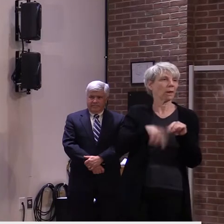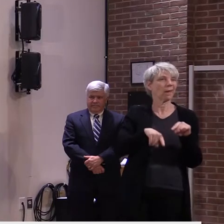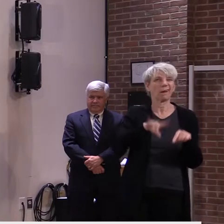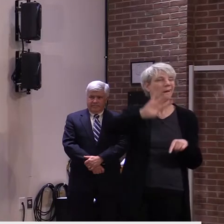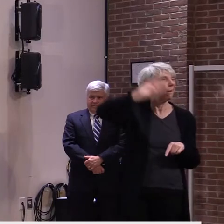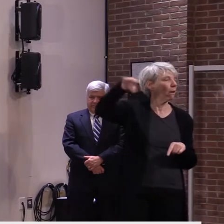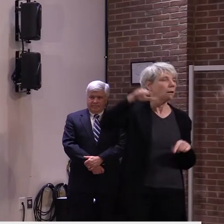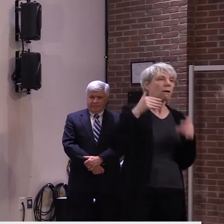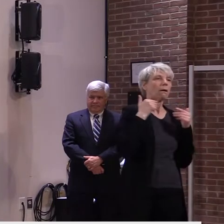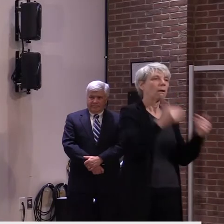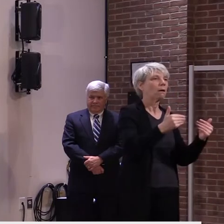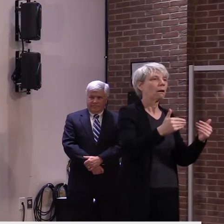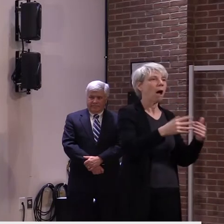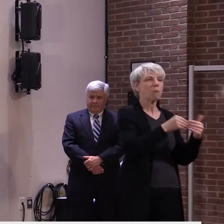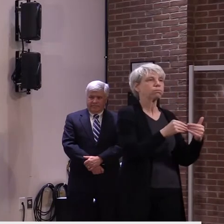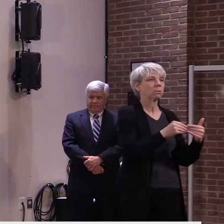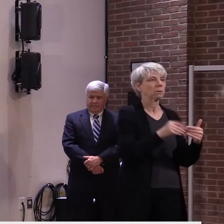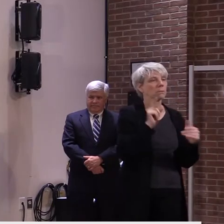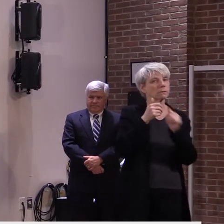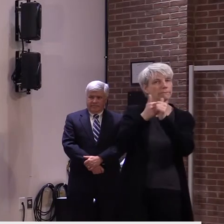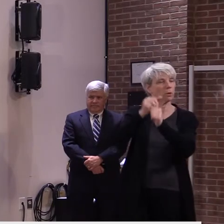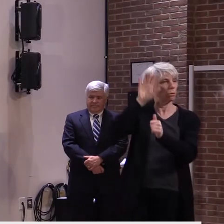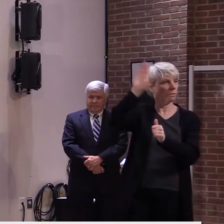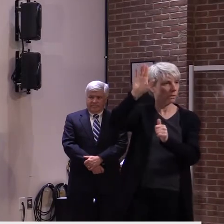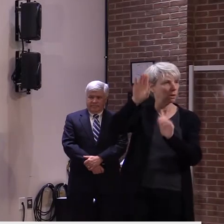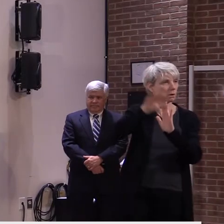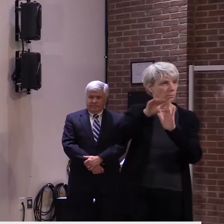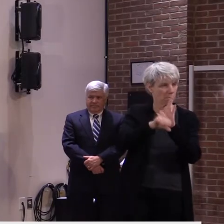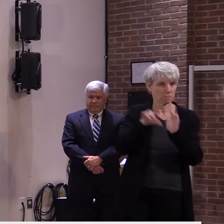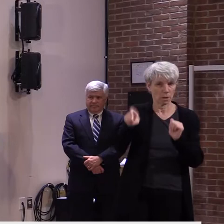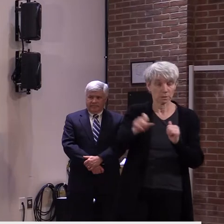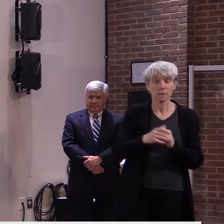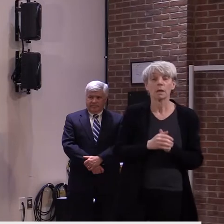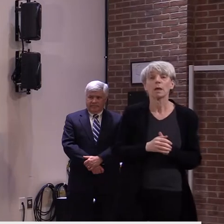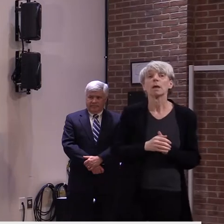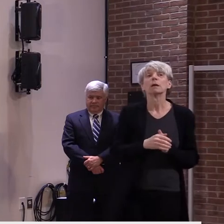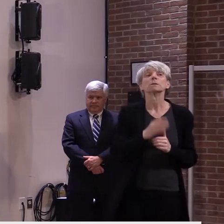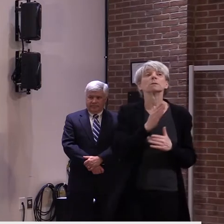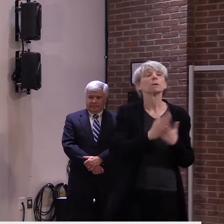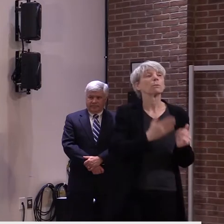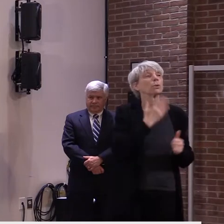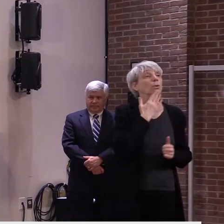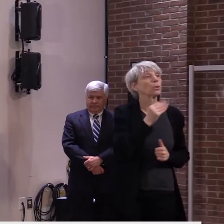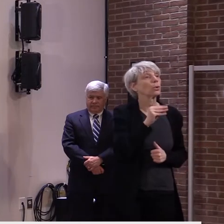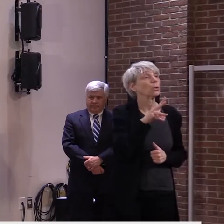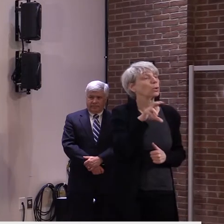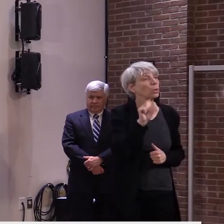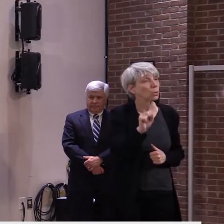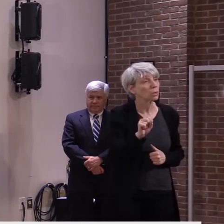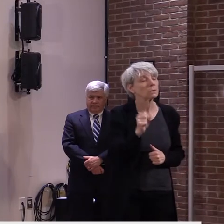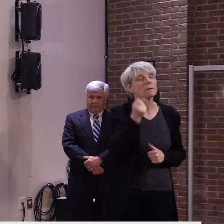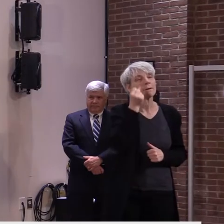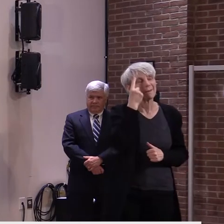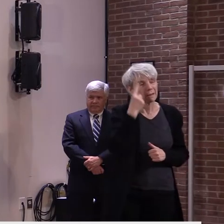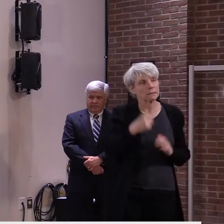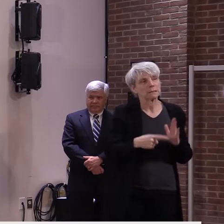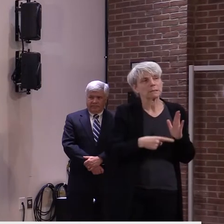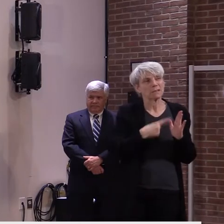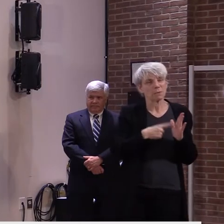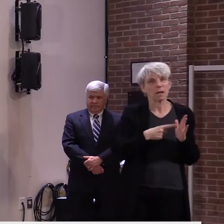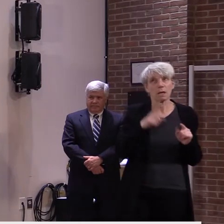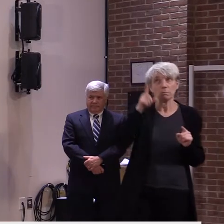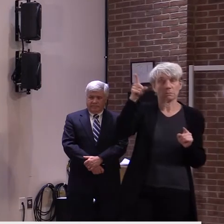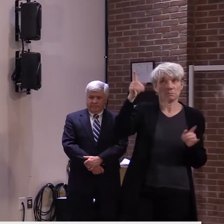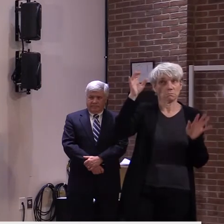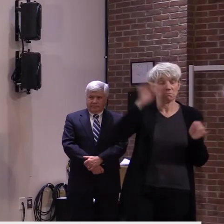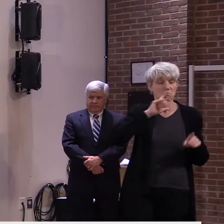far. The good news is, sometimes the policies are tied to the amount of virus activity